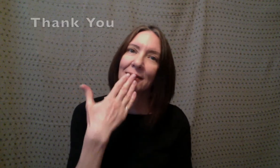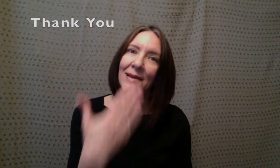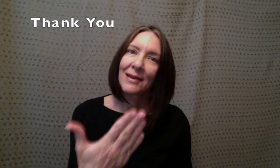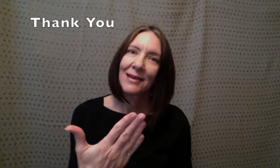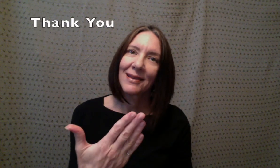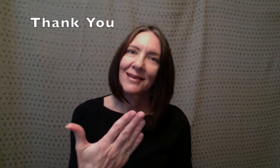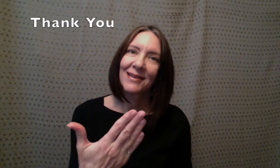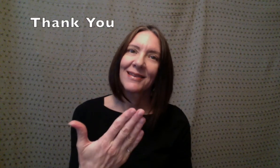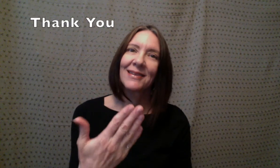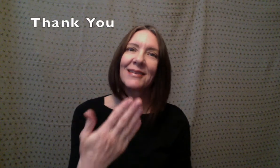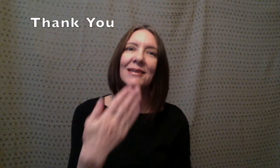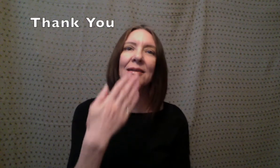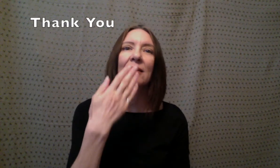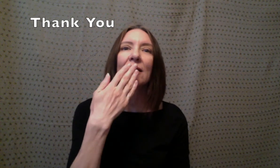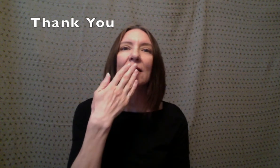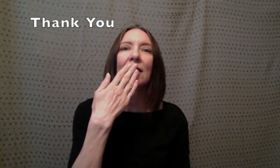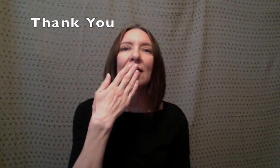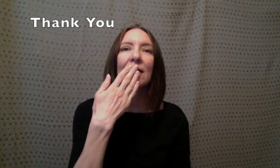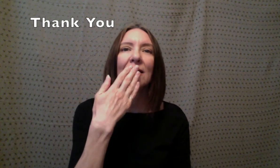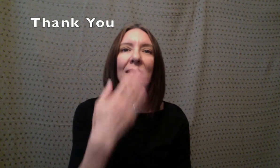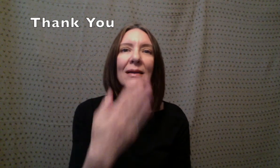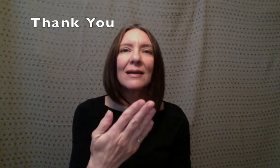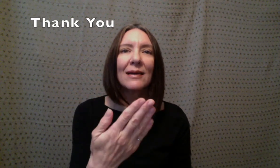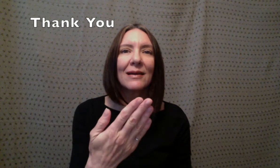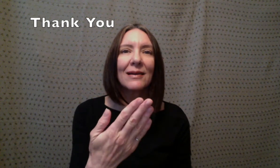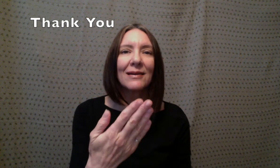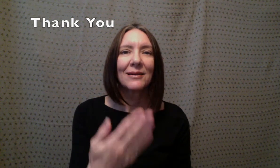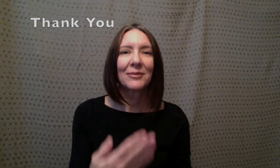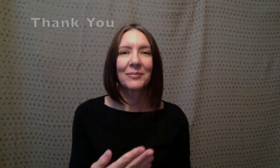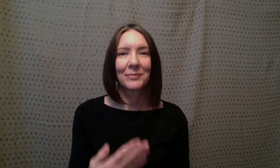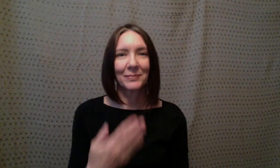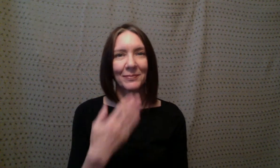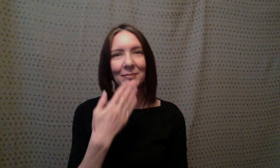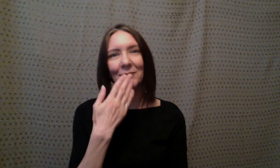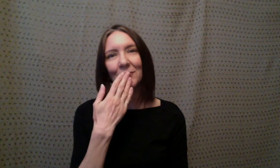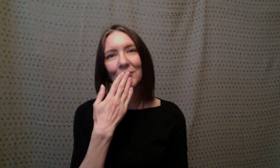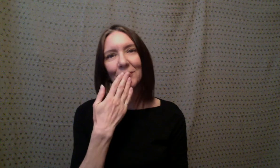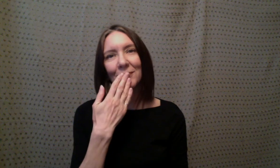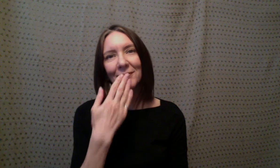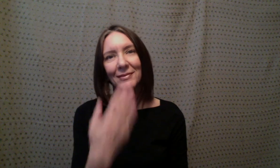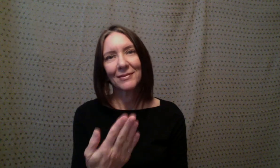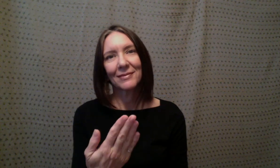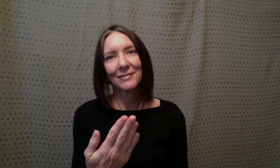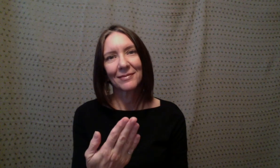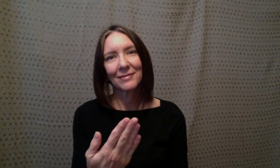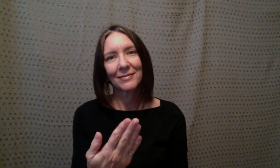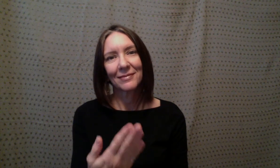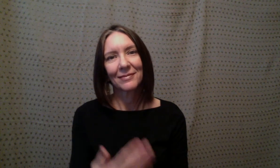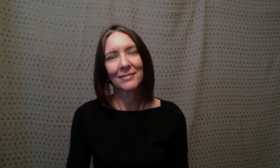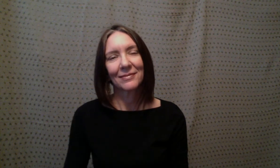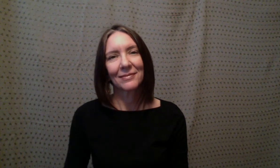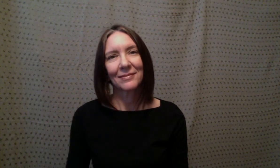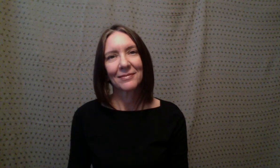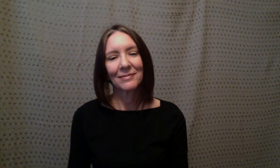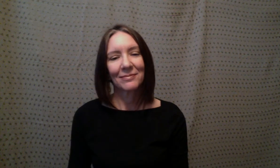is thank you. Thank you. It's a B hand shape, palm toward the face, and it moves away from the